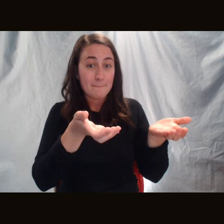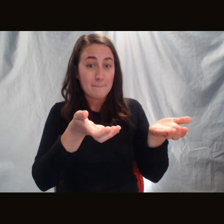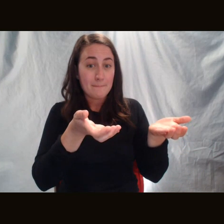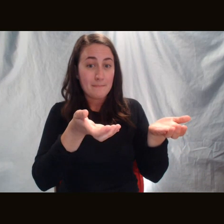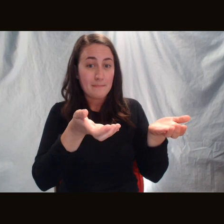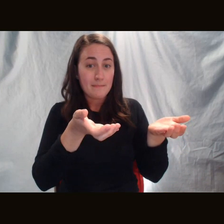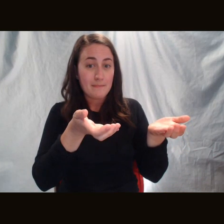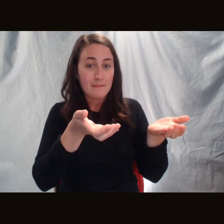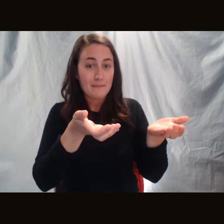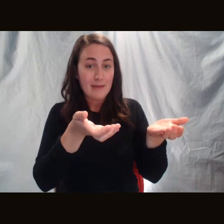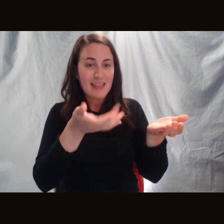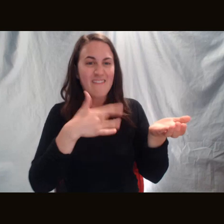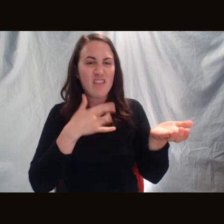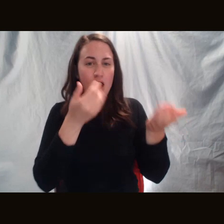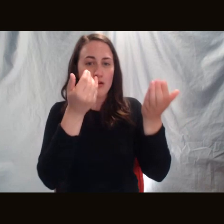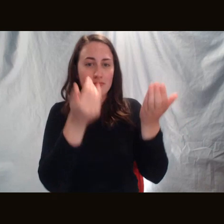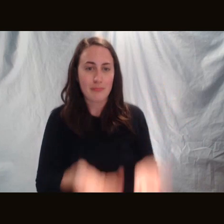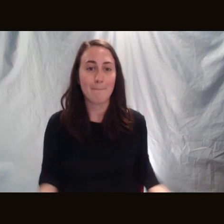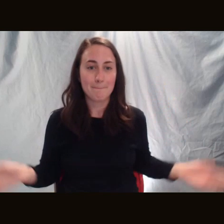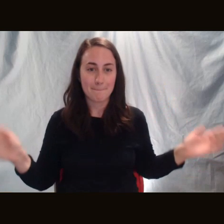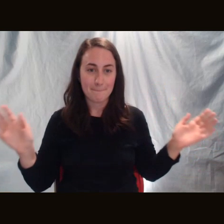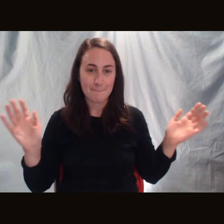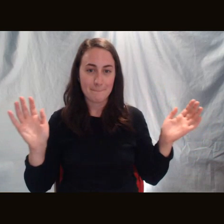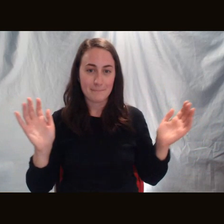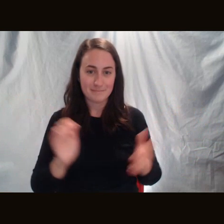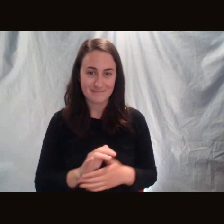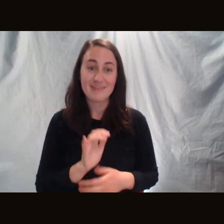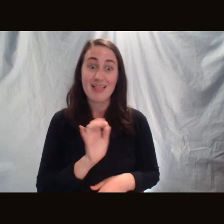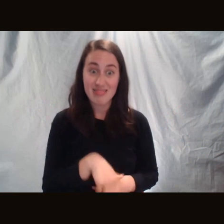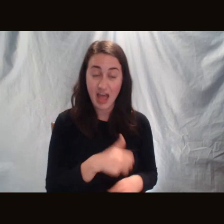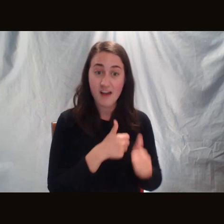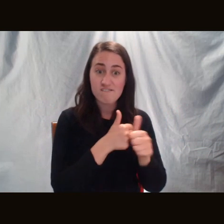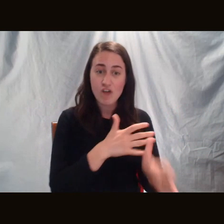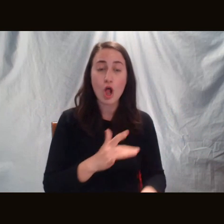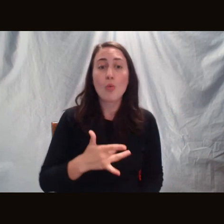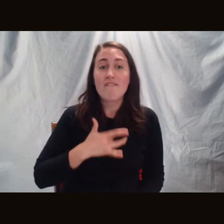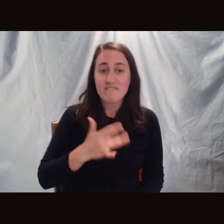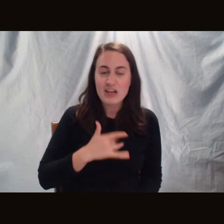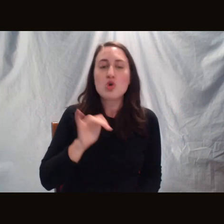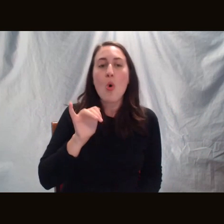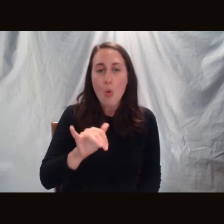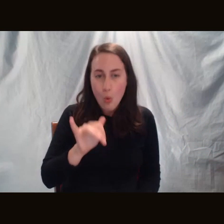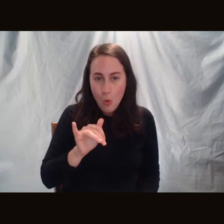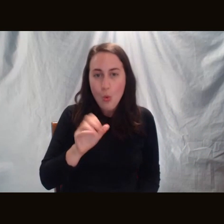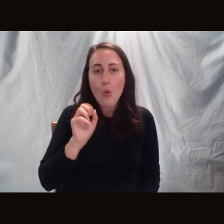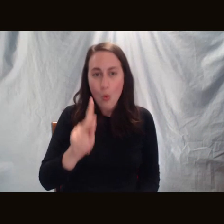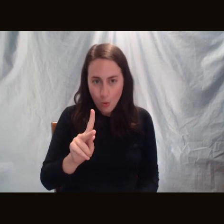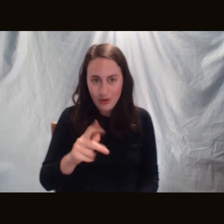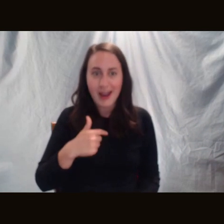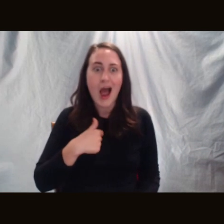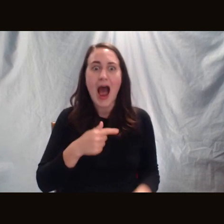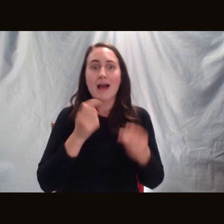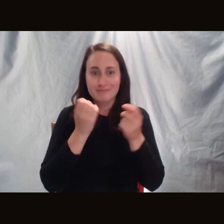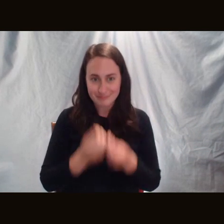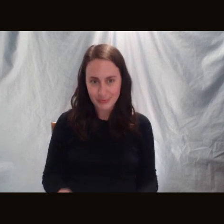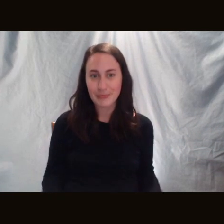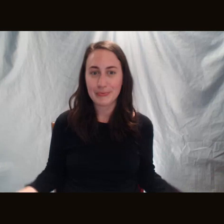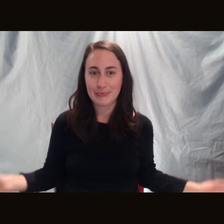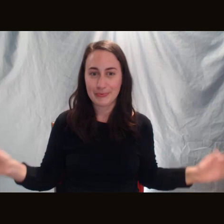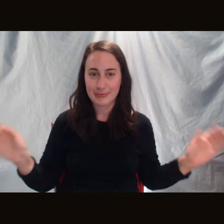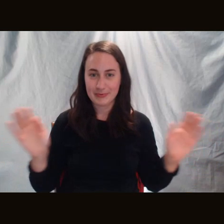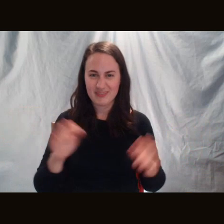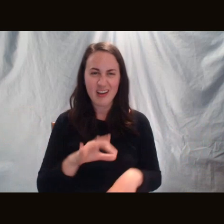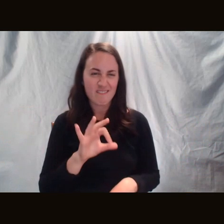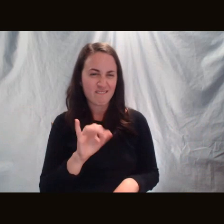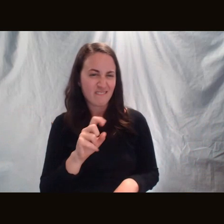a hand toss down. Okay? That motion is what causes the arms to respond. And then Felicita will talk a